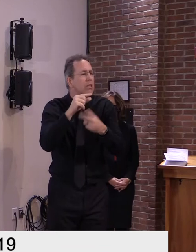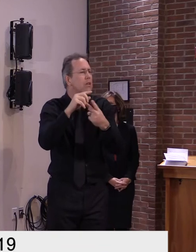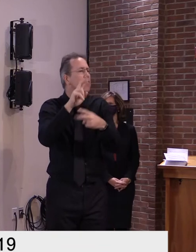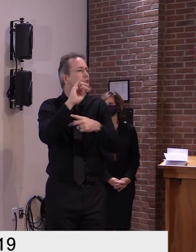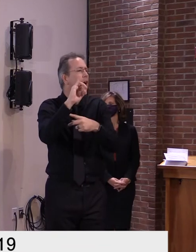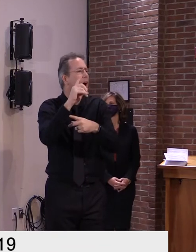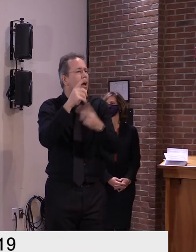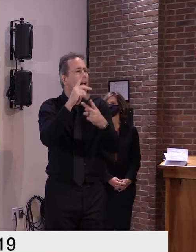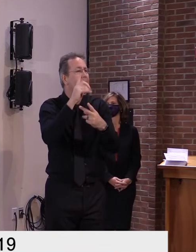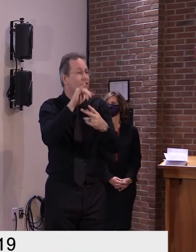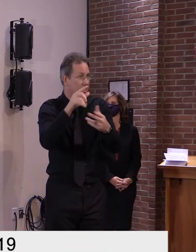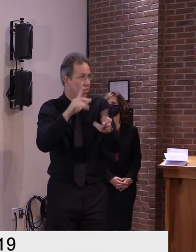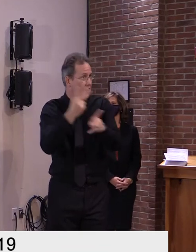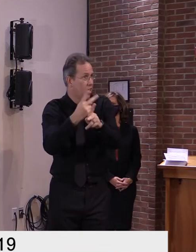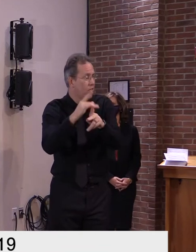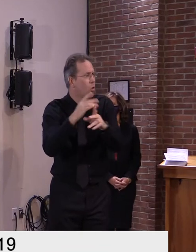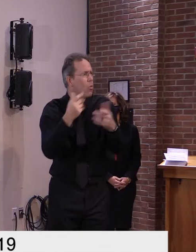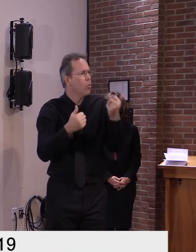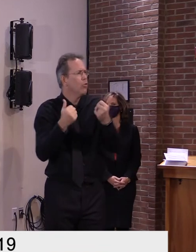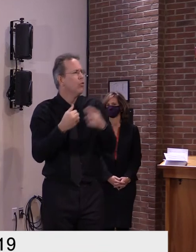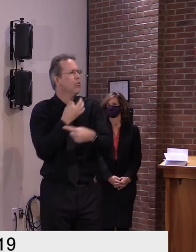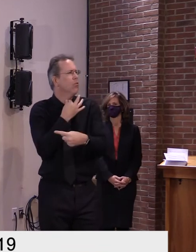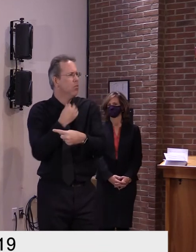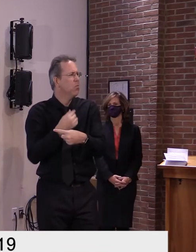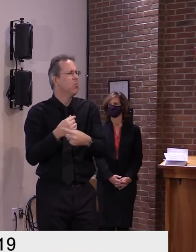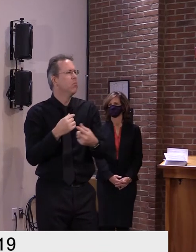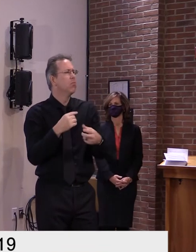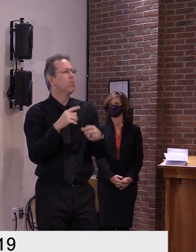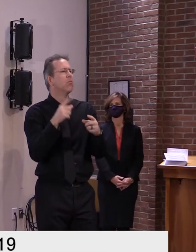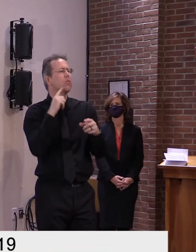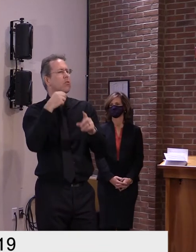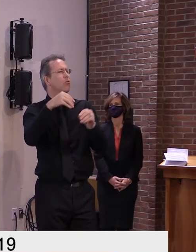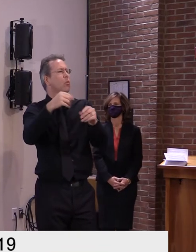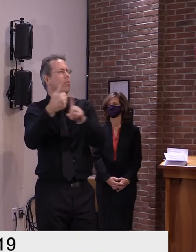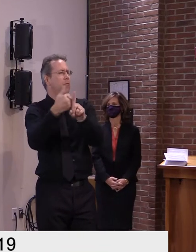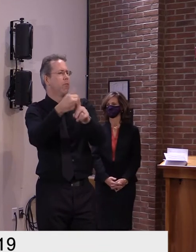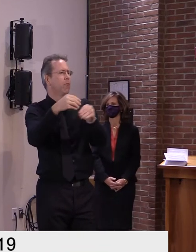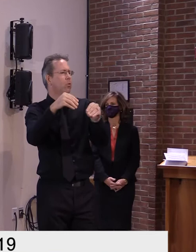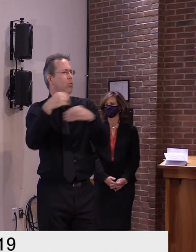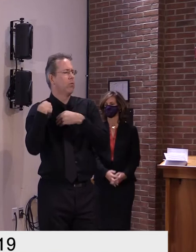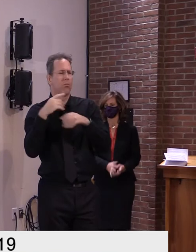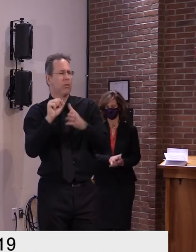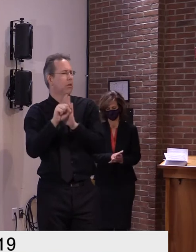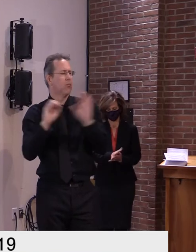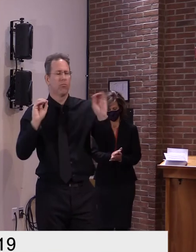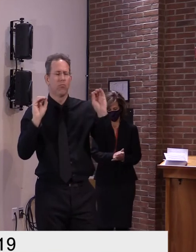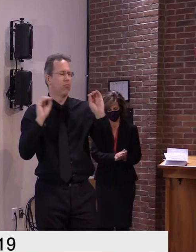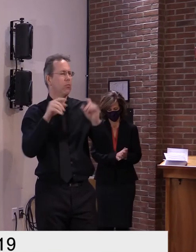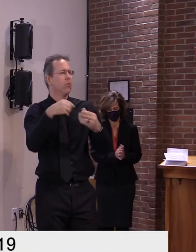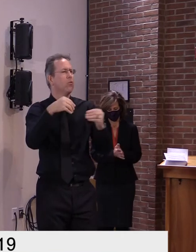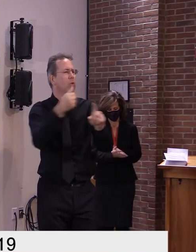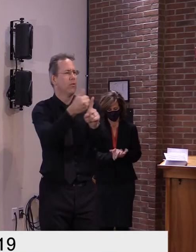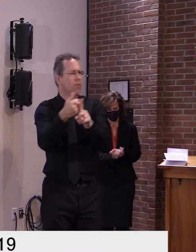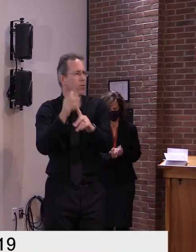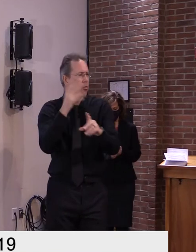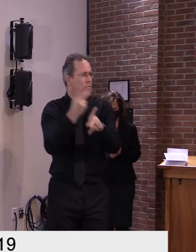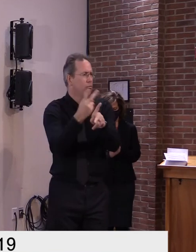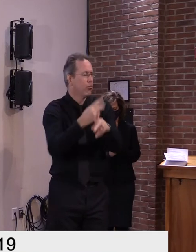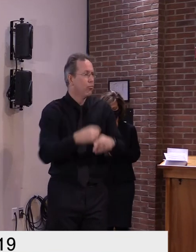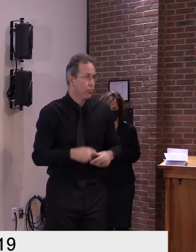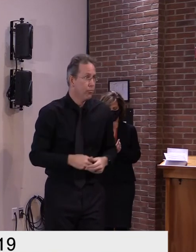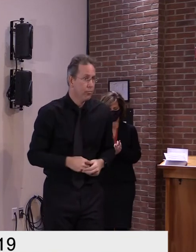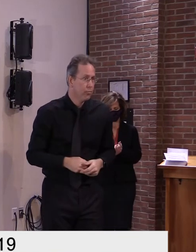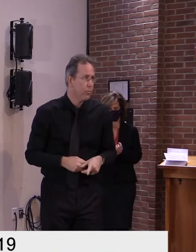that. So those get split up in some way?